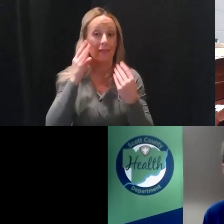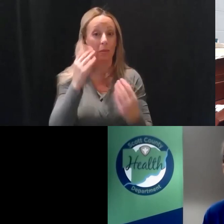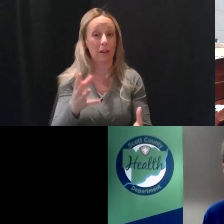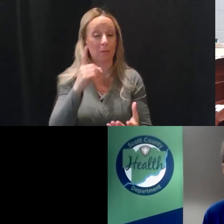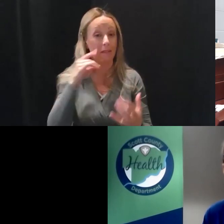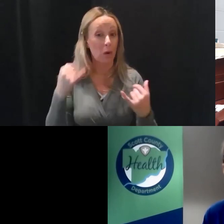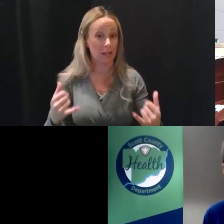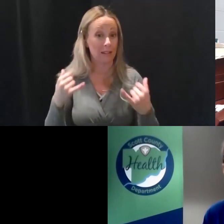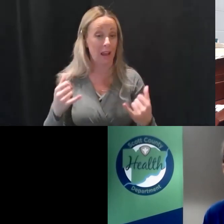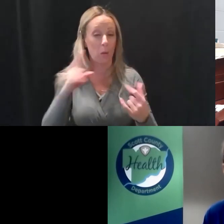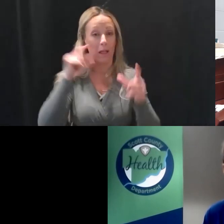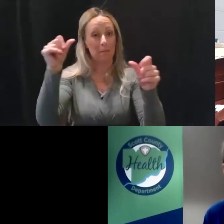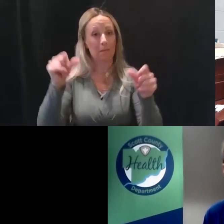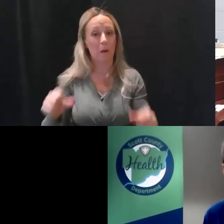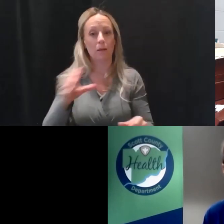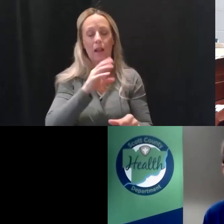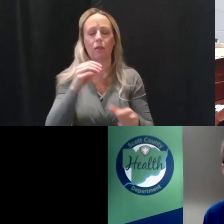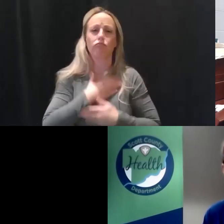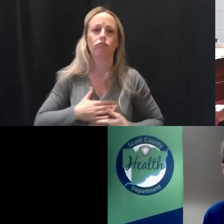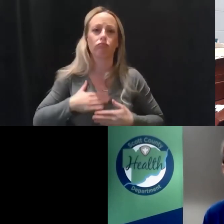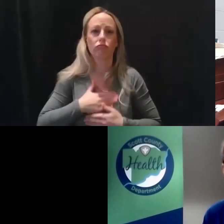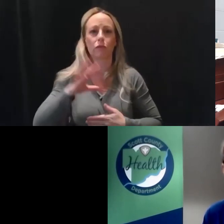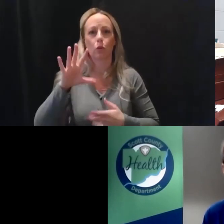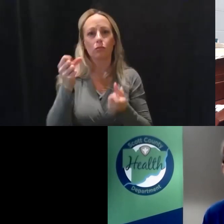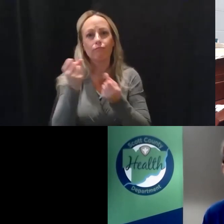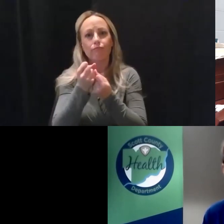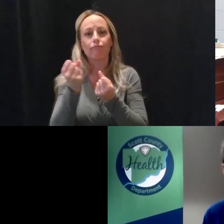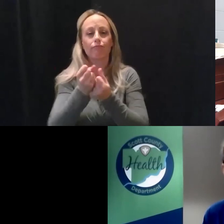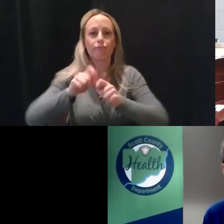meantime, we will get this posted, and we appreciate your support in getting this